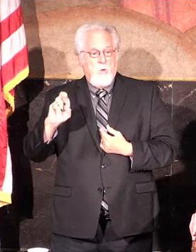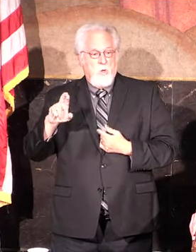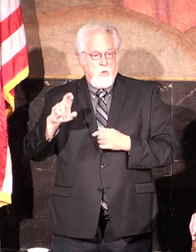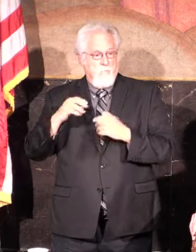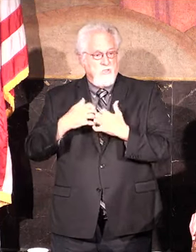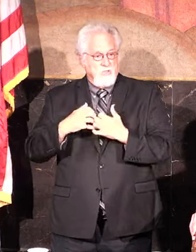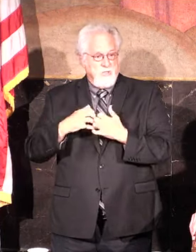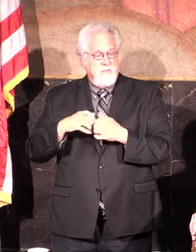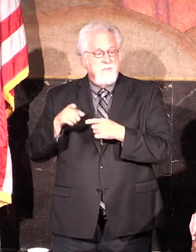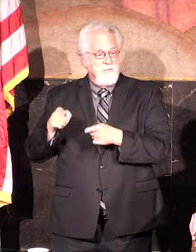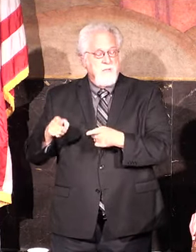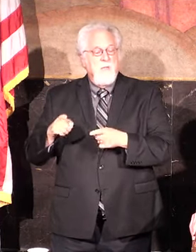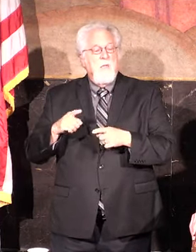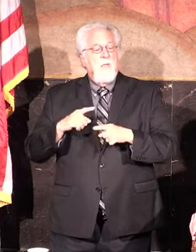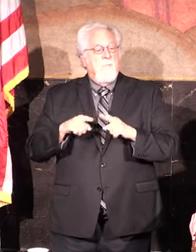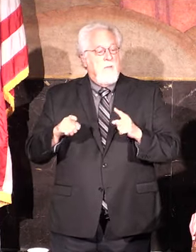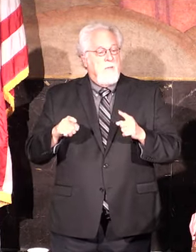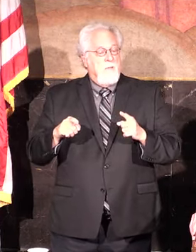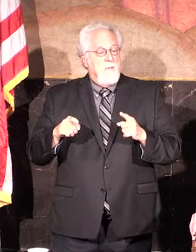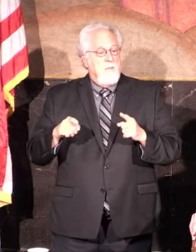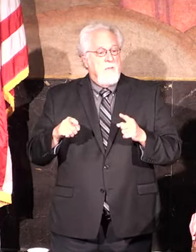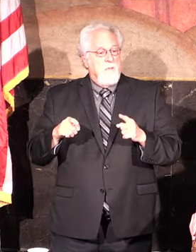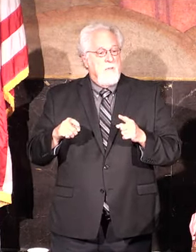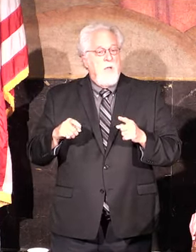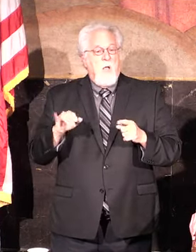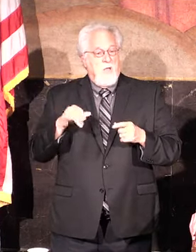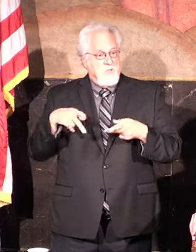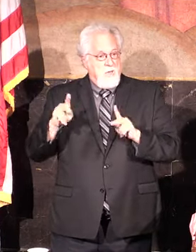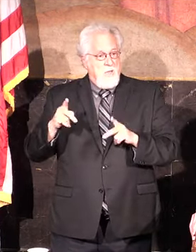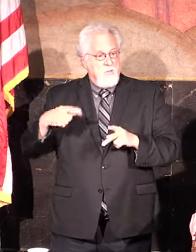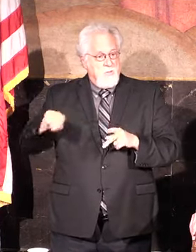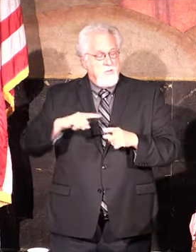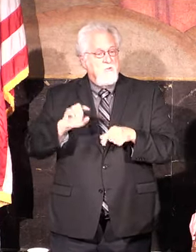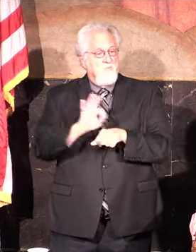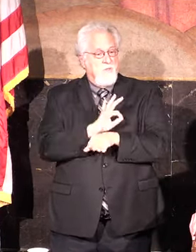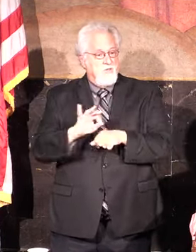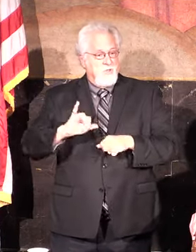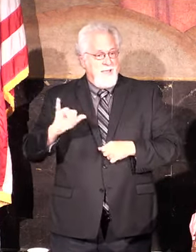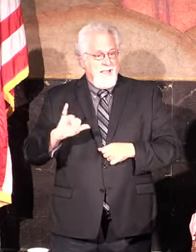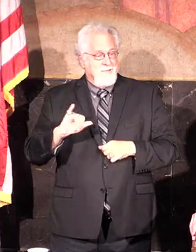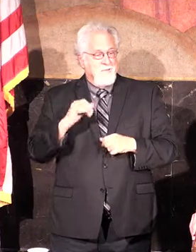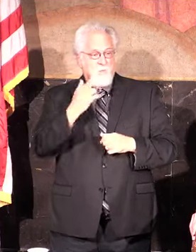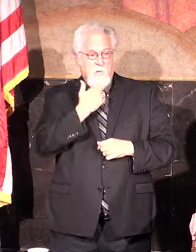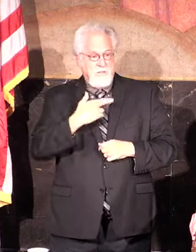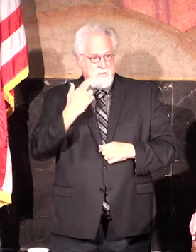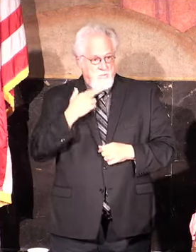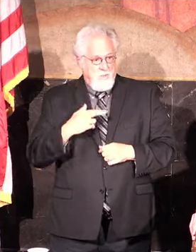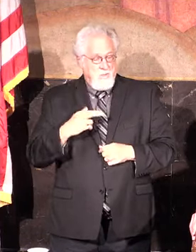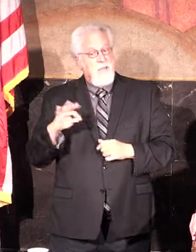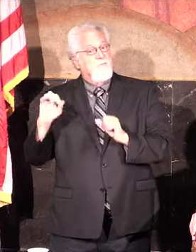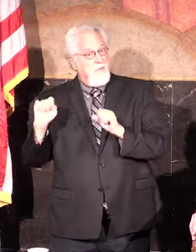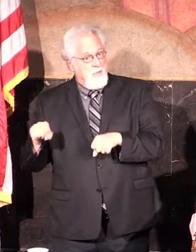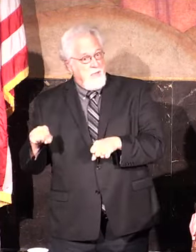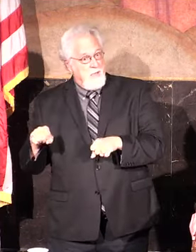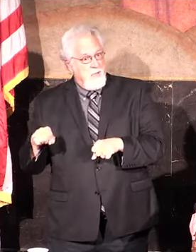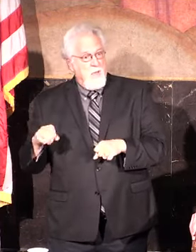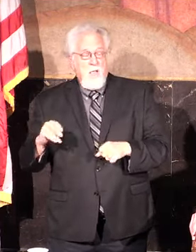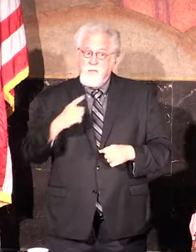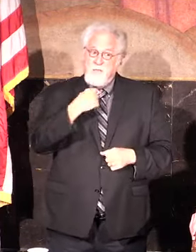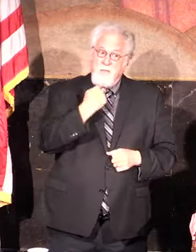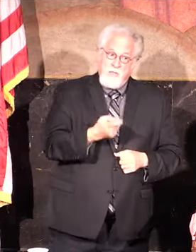in their place, but it is also allowing them to function as a restaurant if they're able to do that. And I can